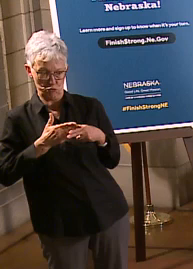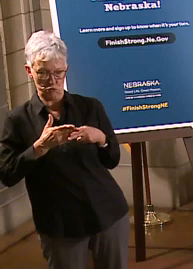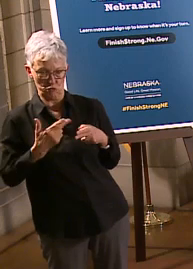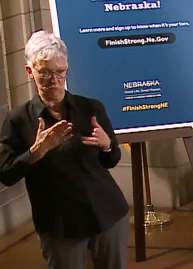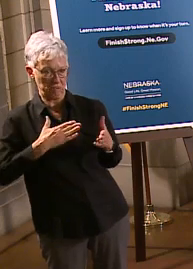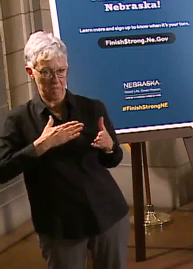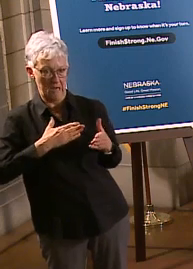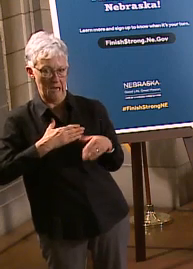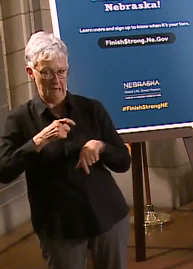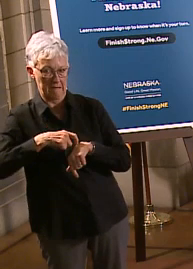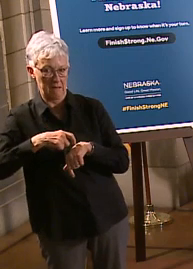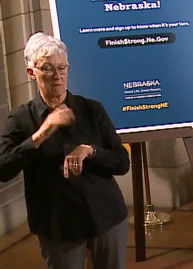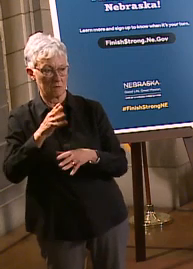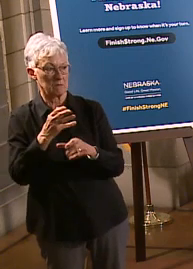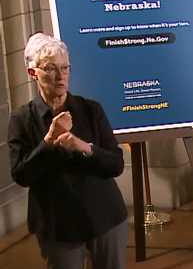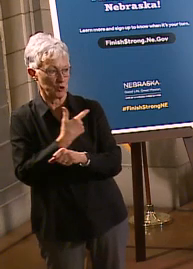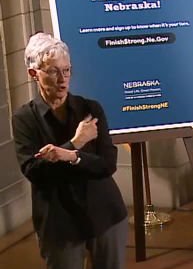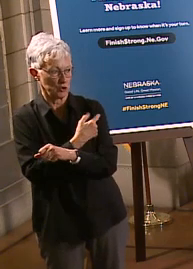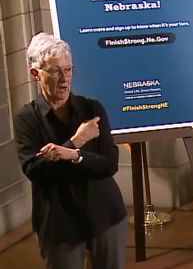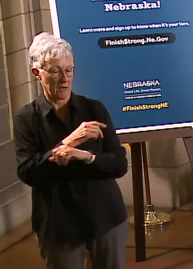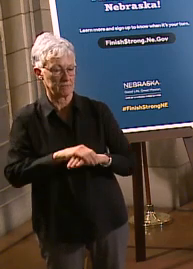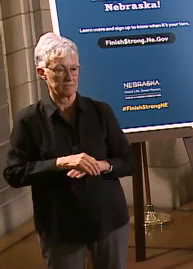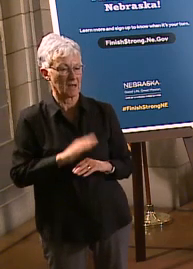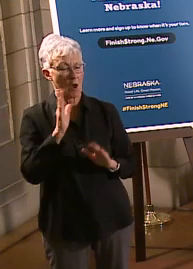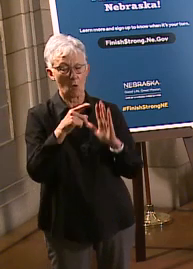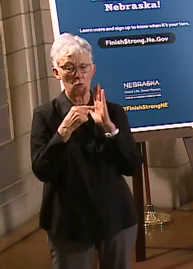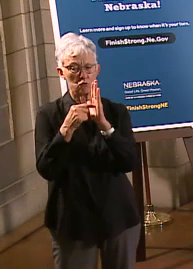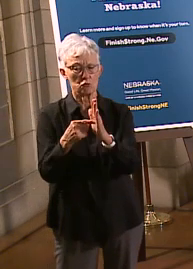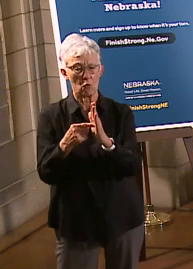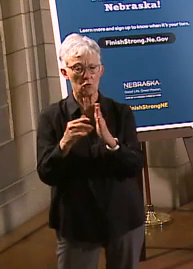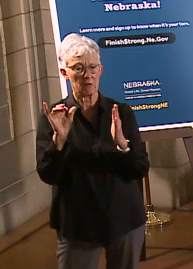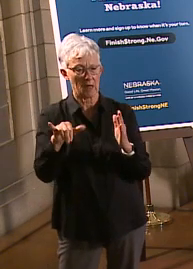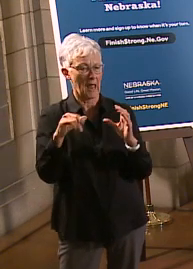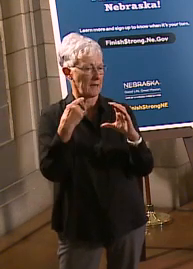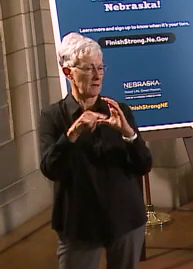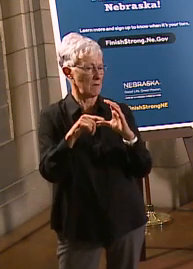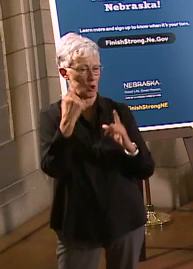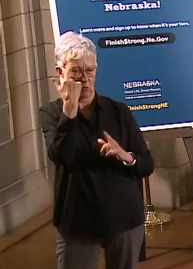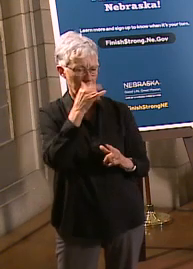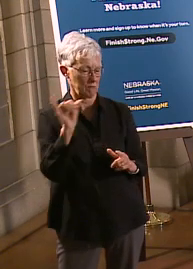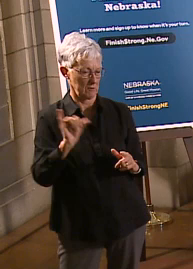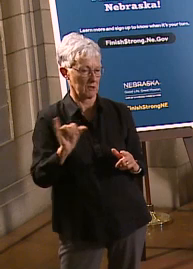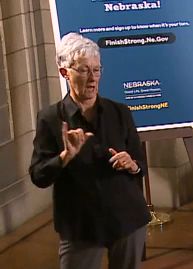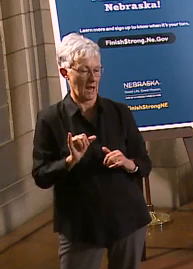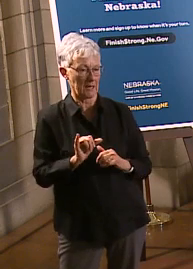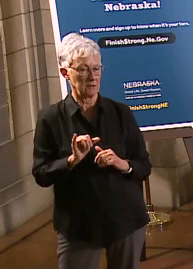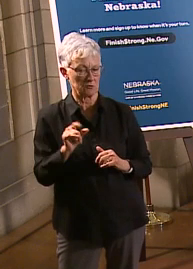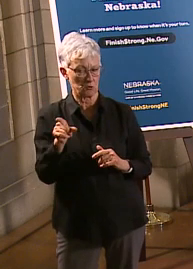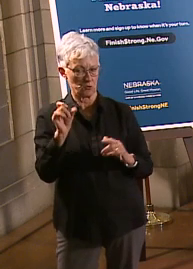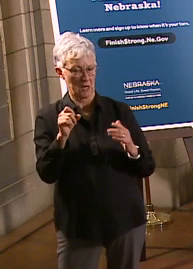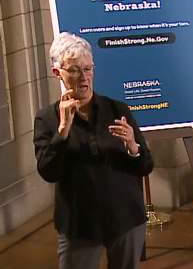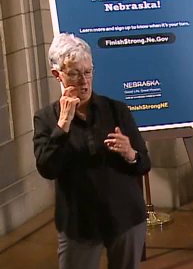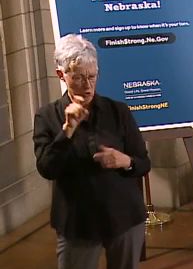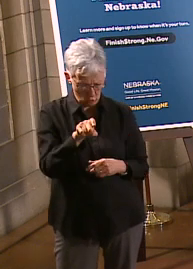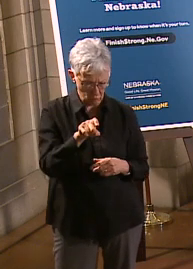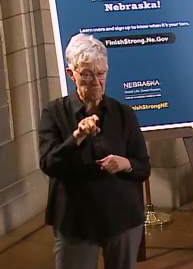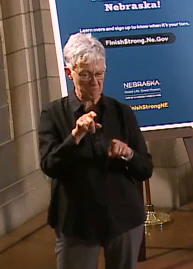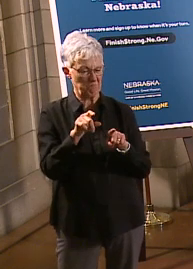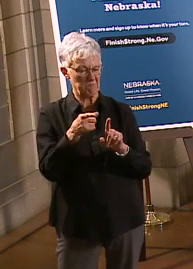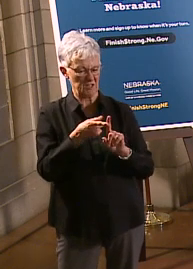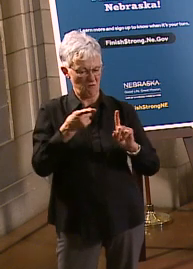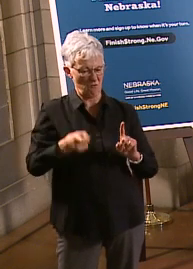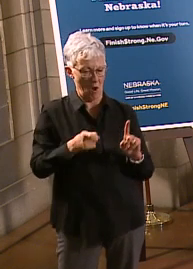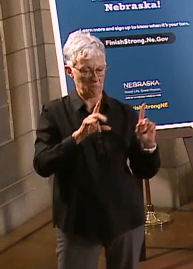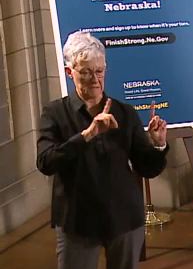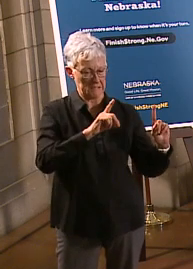and a little later in the briefing, I'm going to show you what a couple of those look like so that you'll recognize them. And I'll also talk about the address they